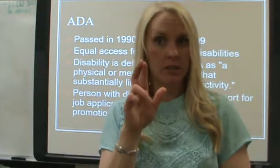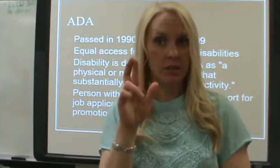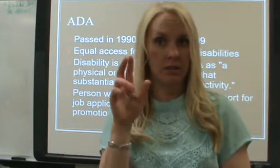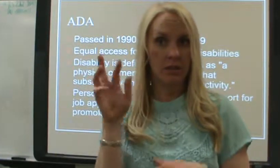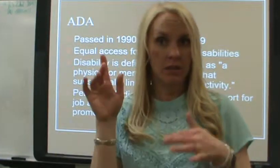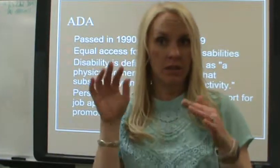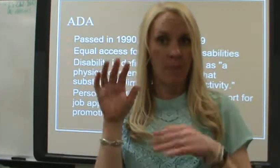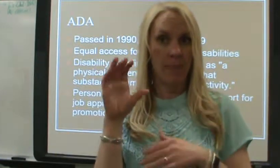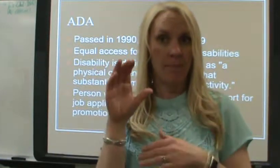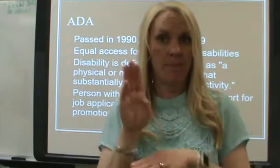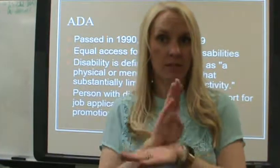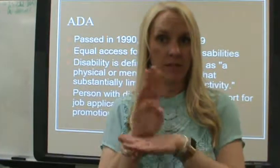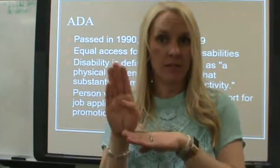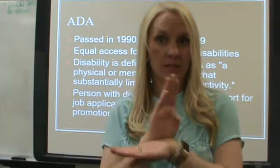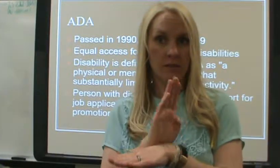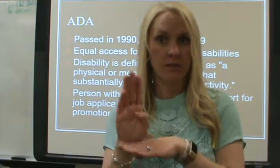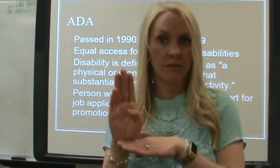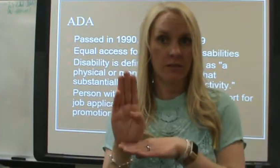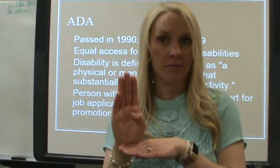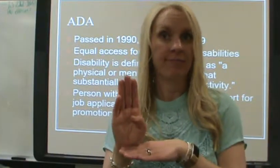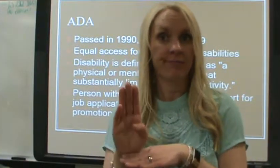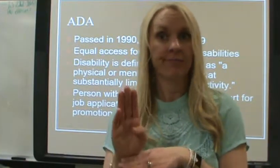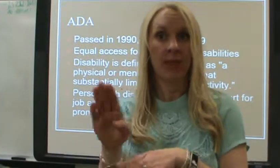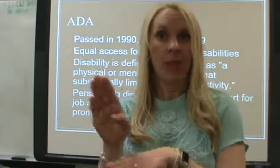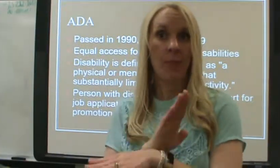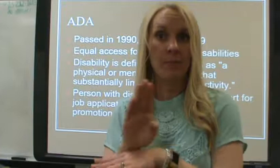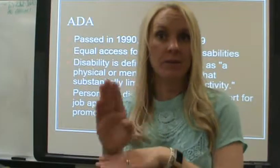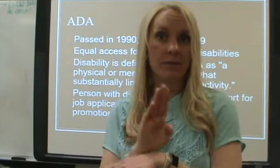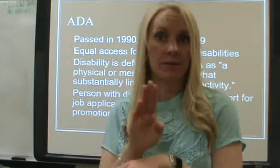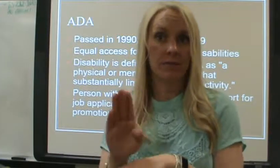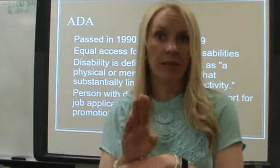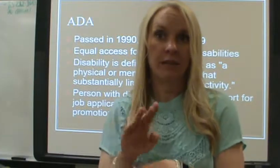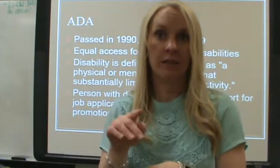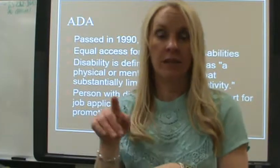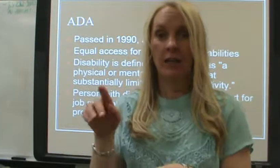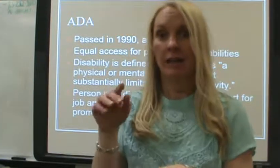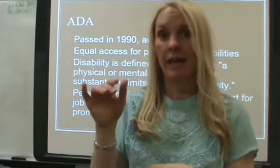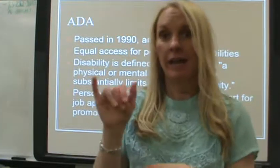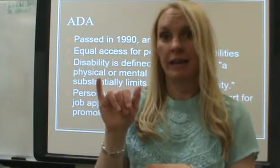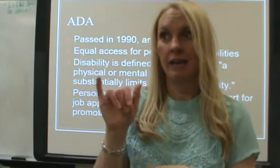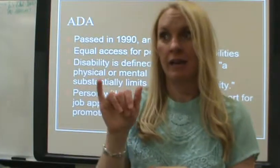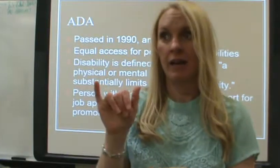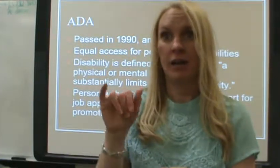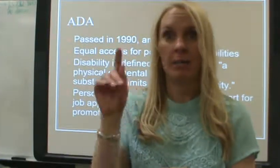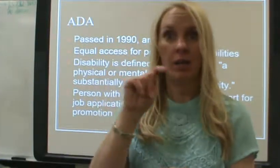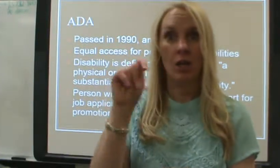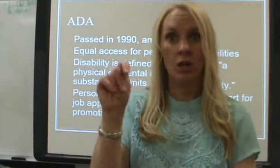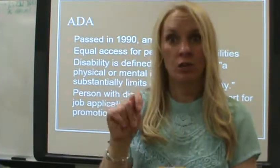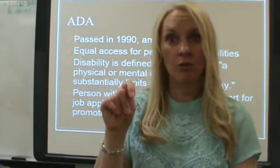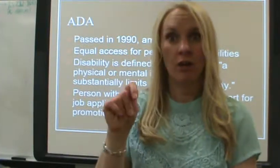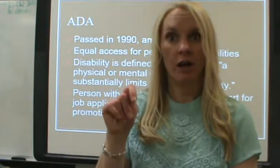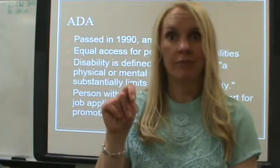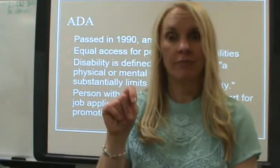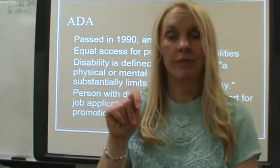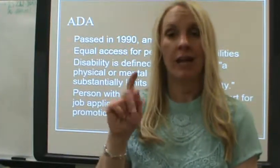or the businesses? The businesses, right? Like Tuacahn